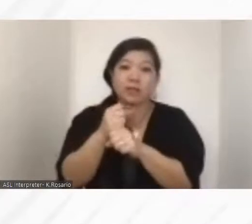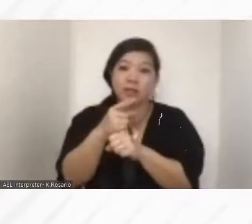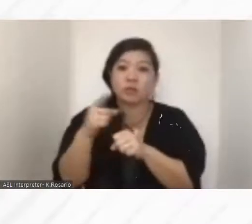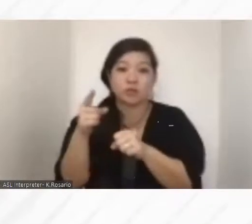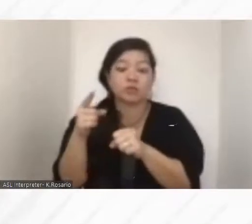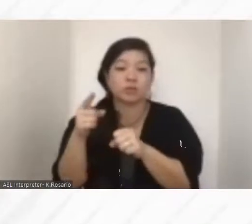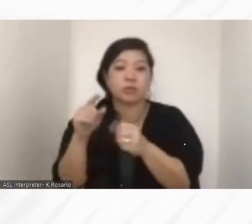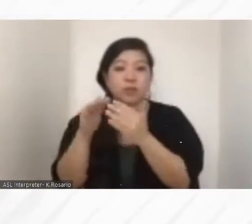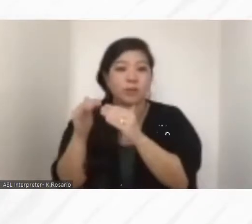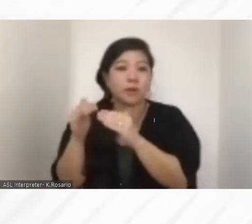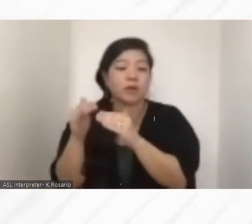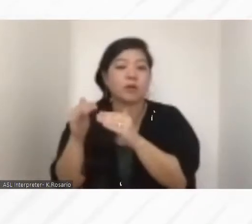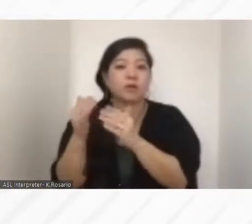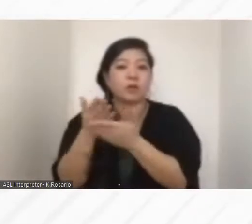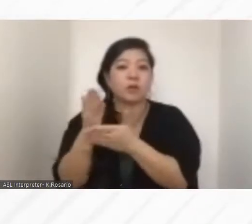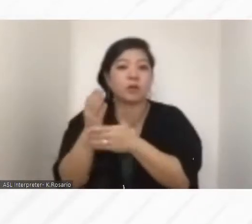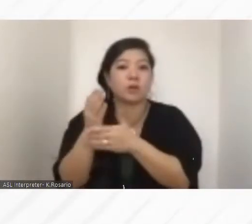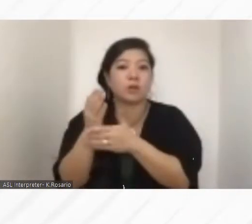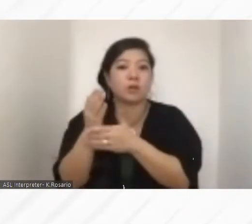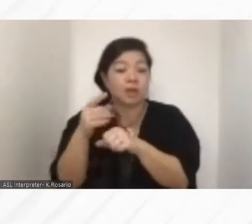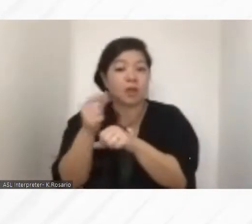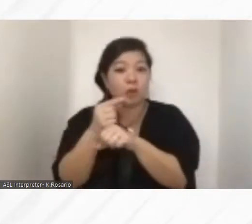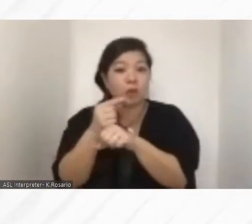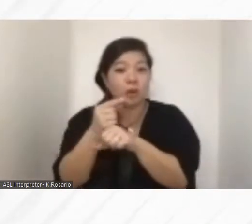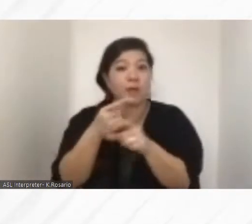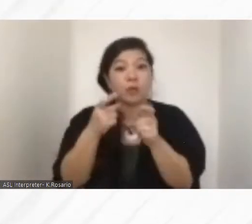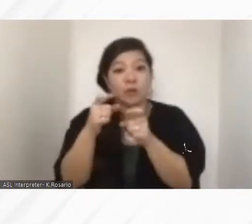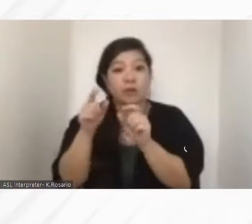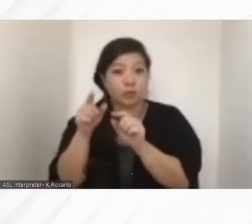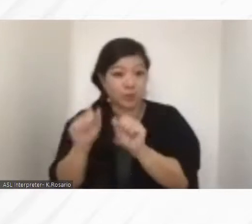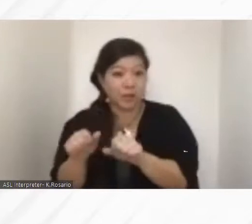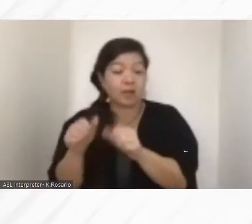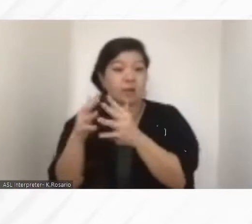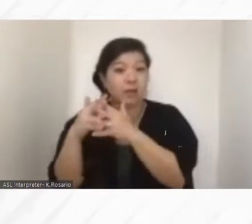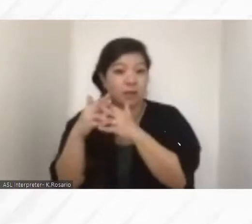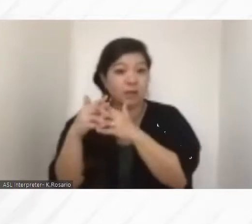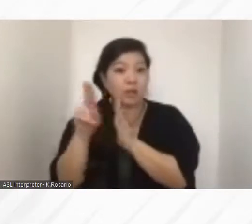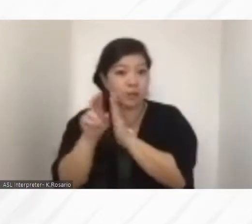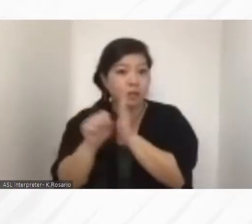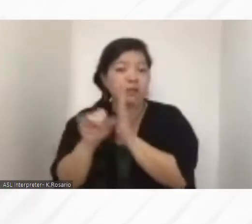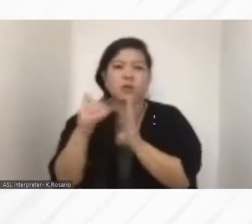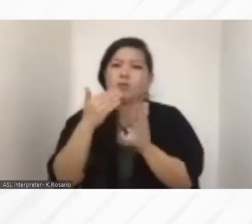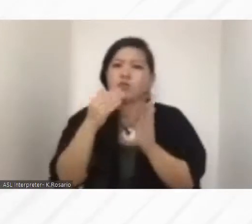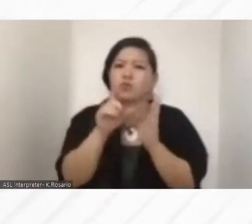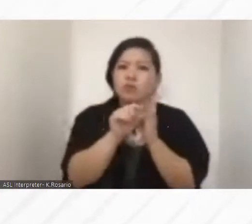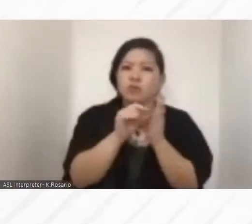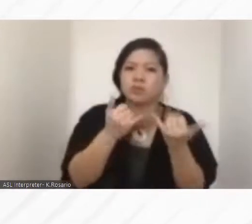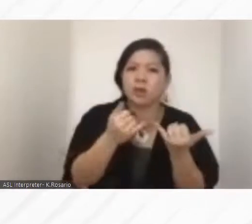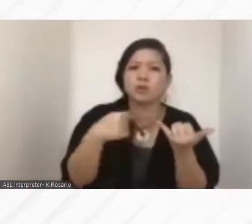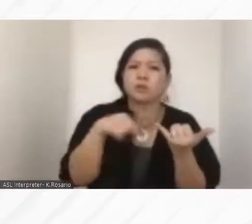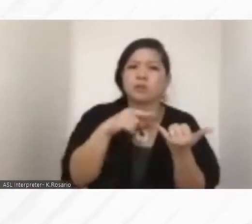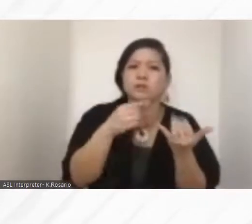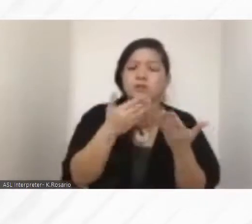through a vaccine on an island like Guam a lot quicker than you can on the mainland. So that's good news. Once we get a vaccine, we should be